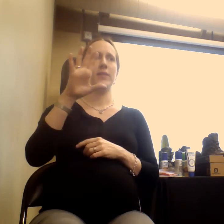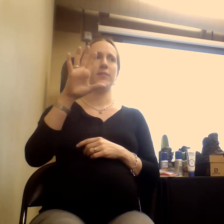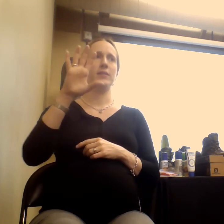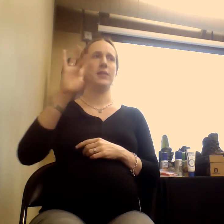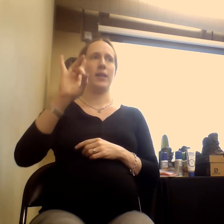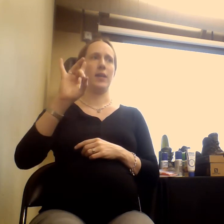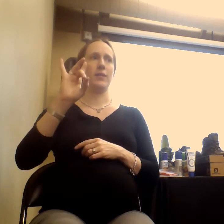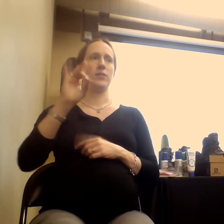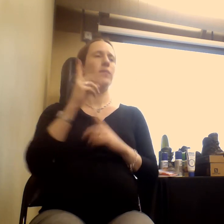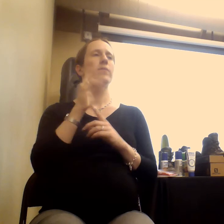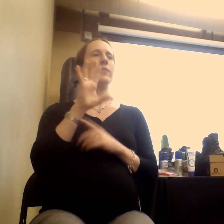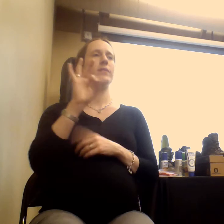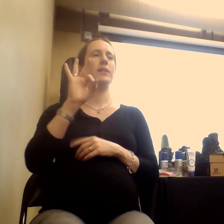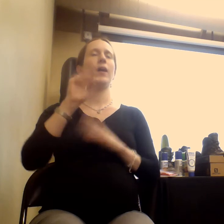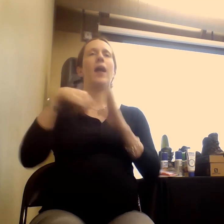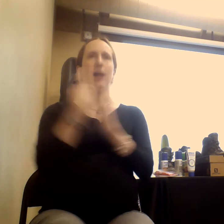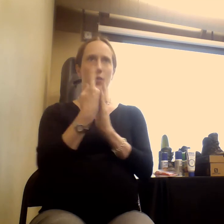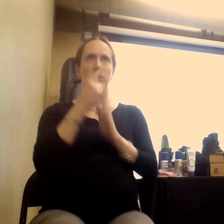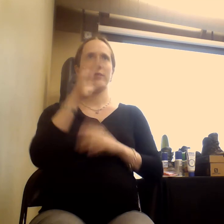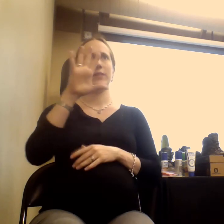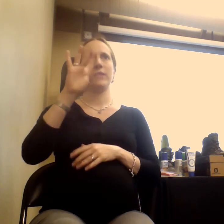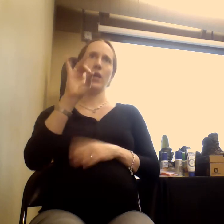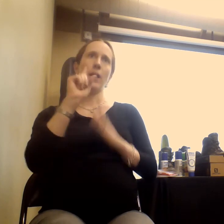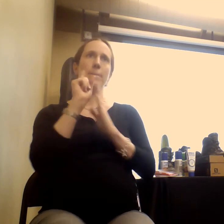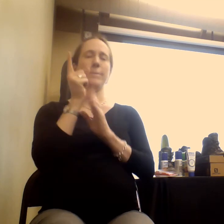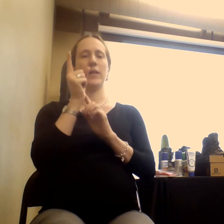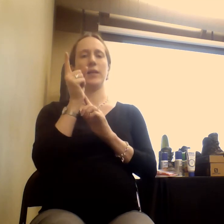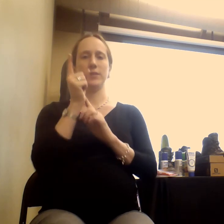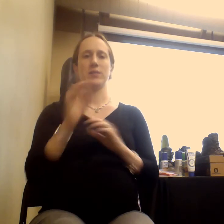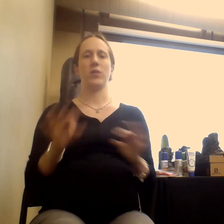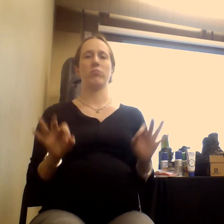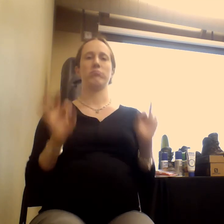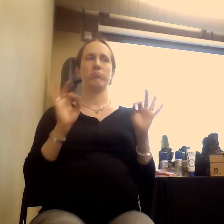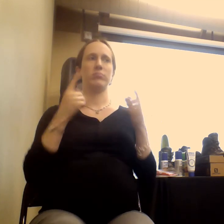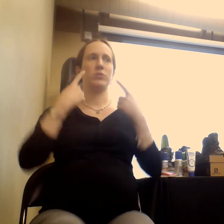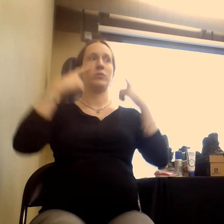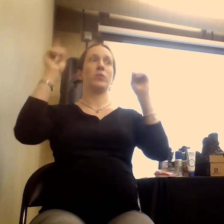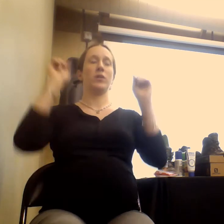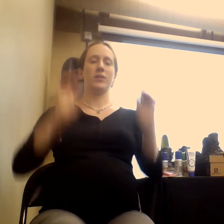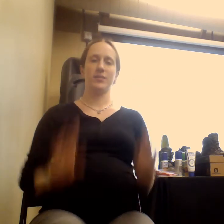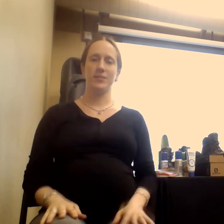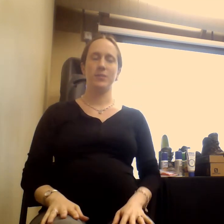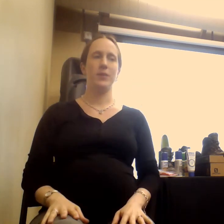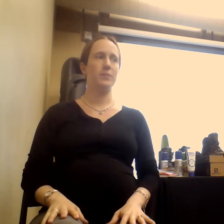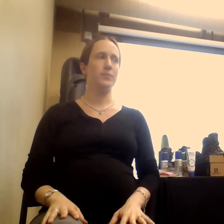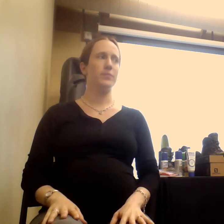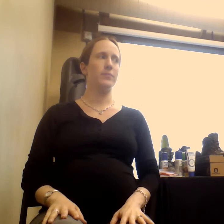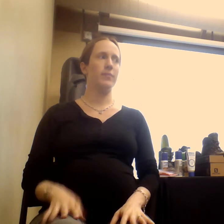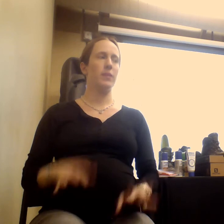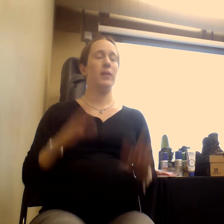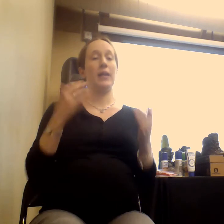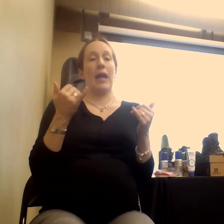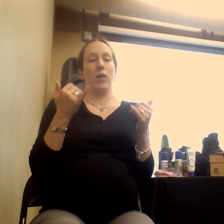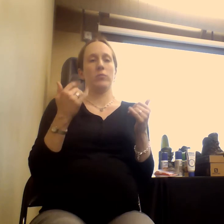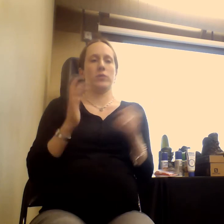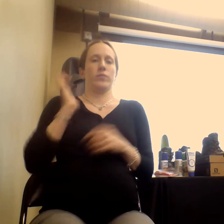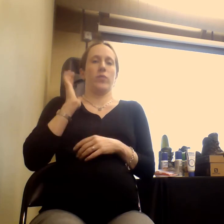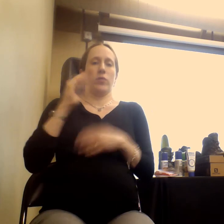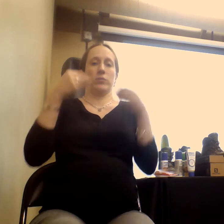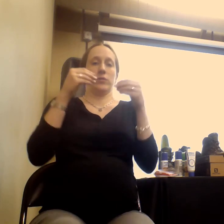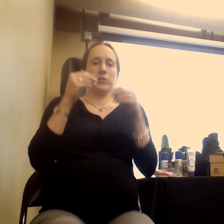Mount Whitney, though. So you finish at the top of Mount Whitney. The original race went all the way to the summit, but the Parks Department won't let us do that now, so we finish at